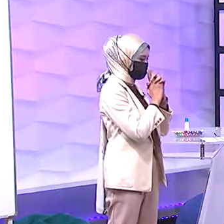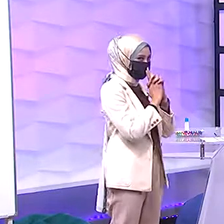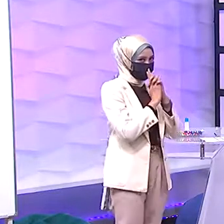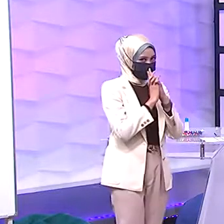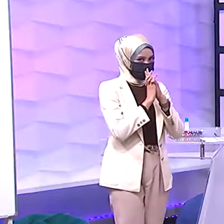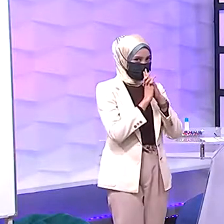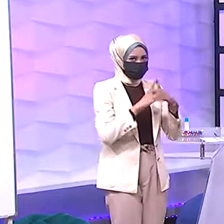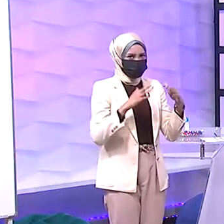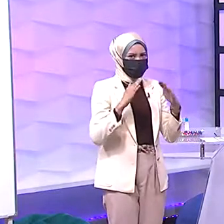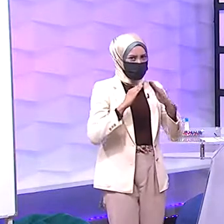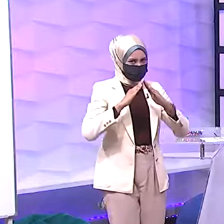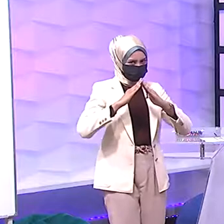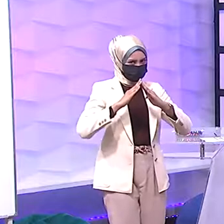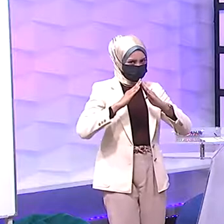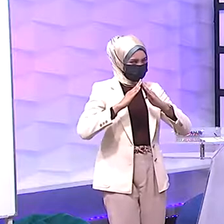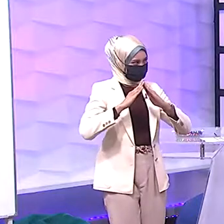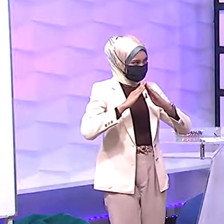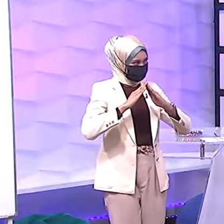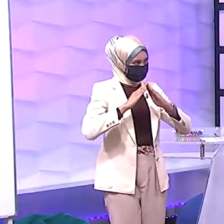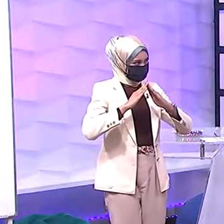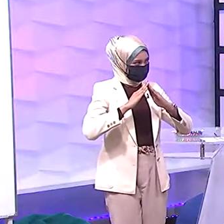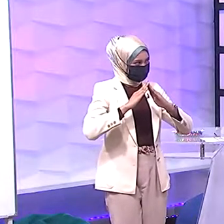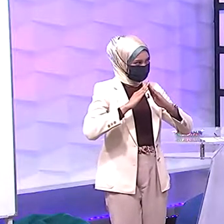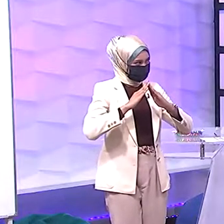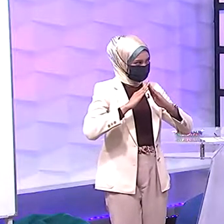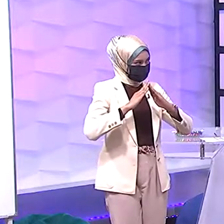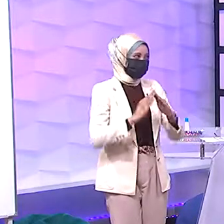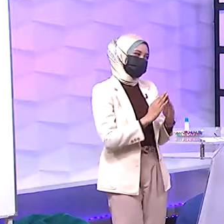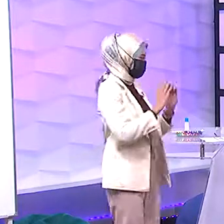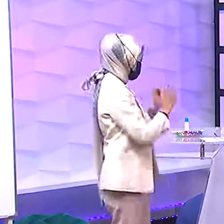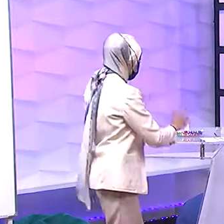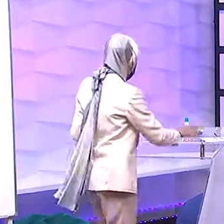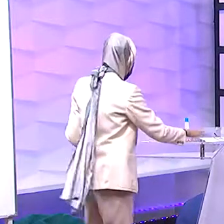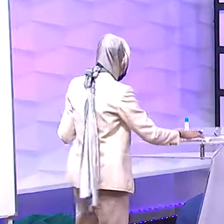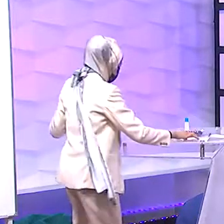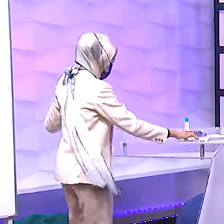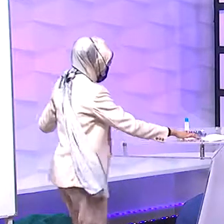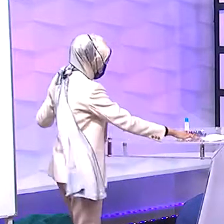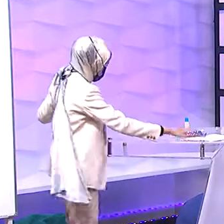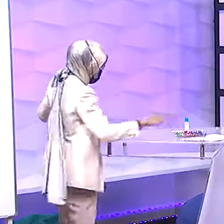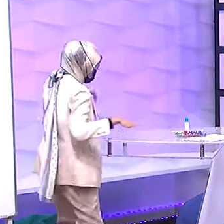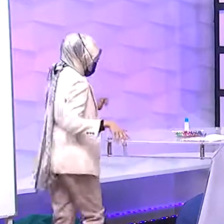we are going to make a house. Okay. Let's make a house. Let's do it. Okay. Okay.